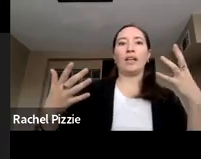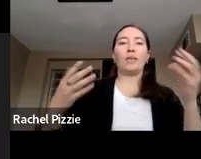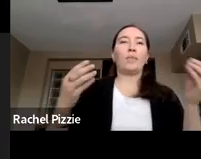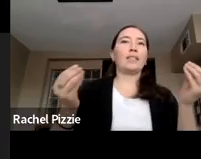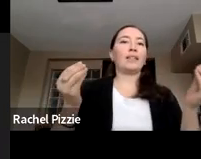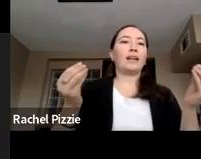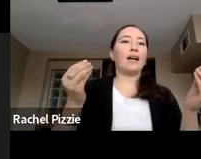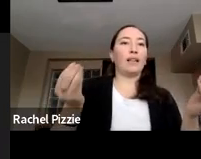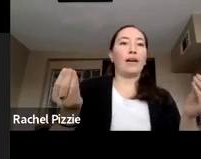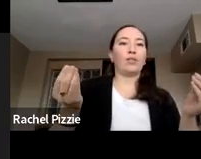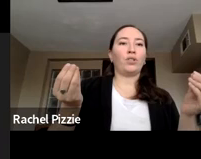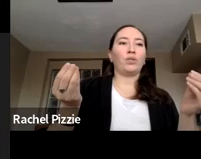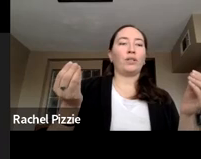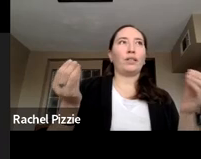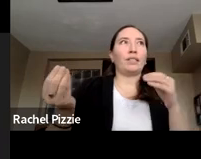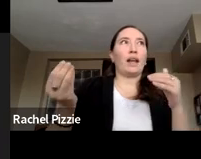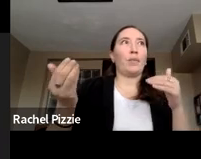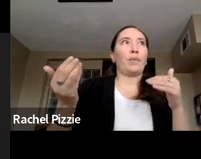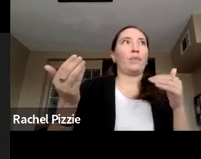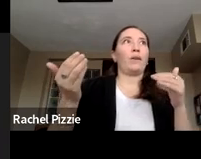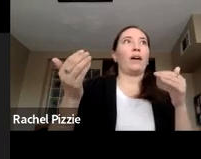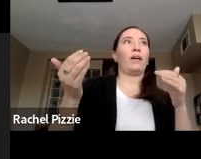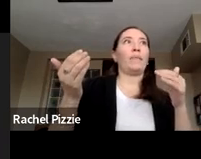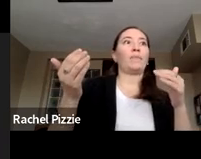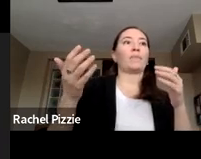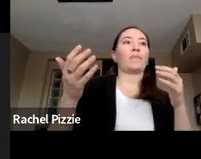dimensions basically allows you to set up